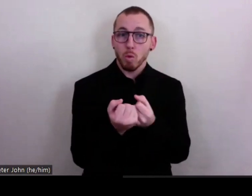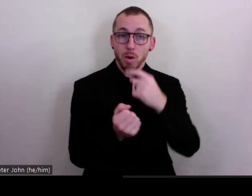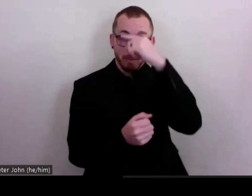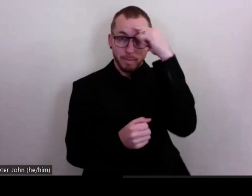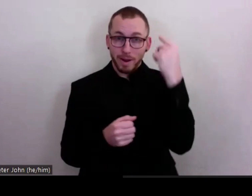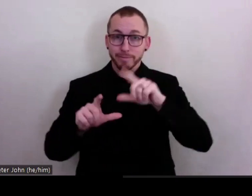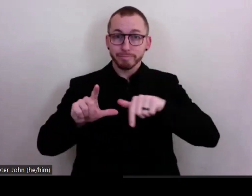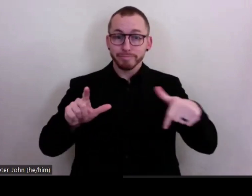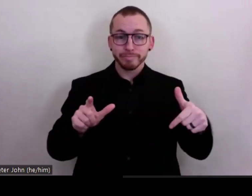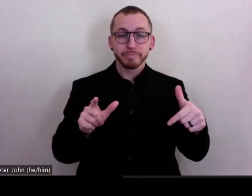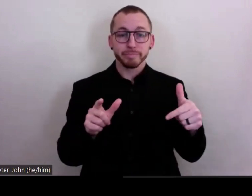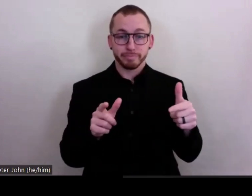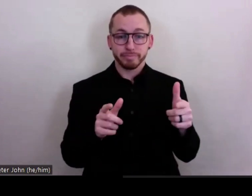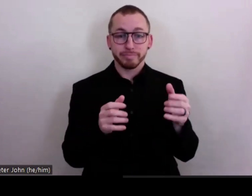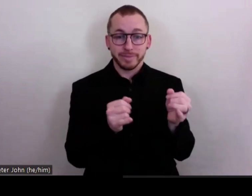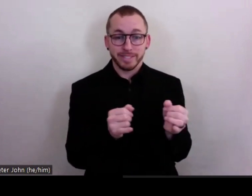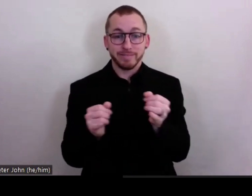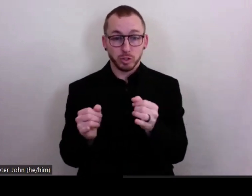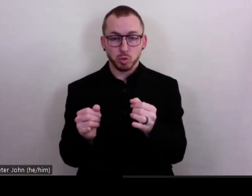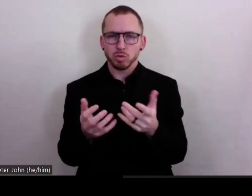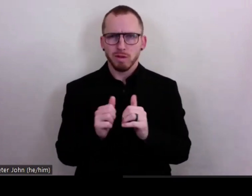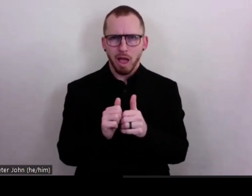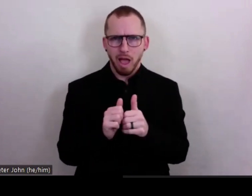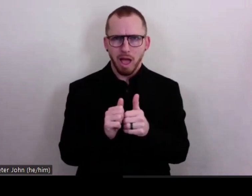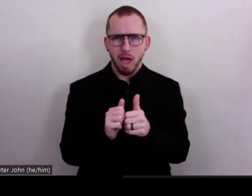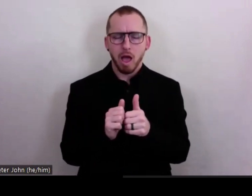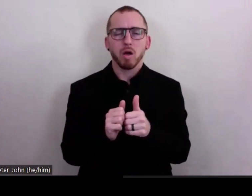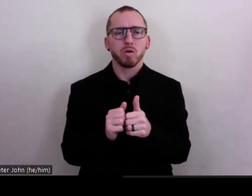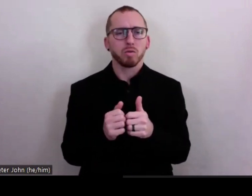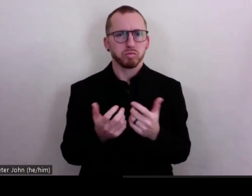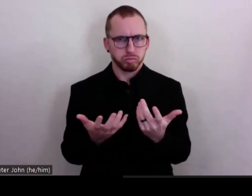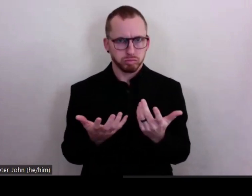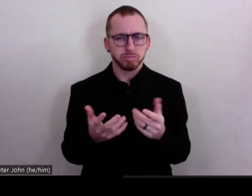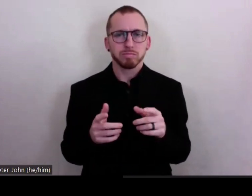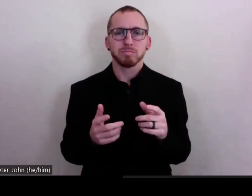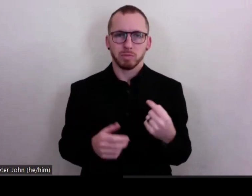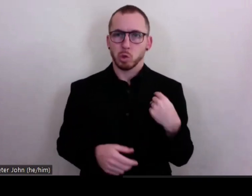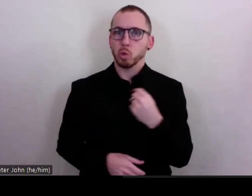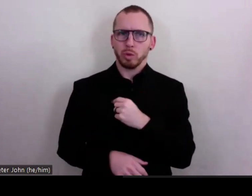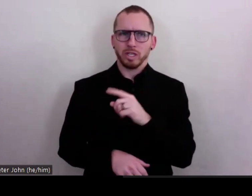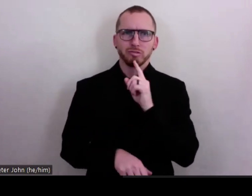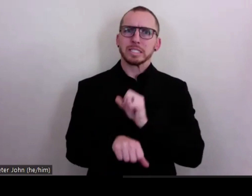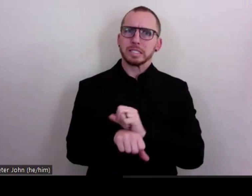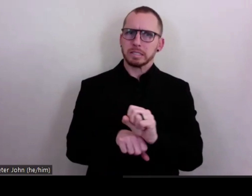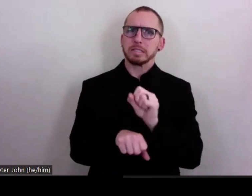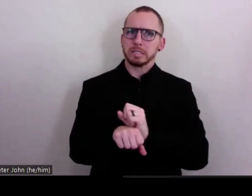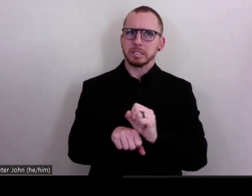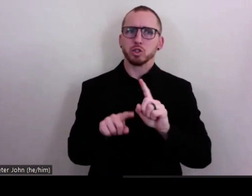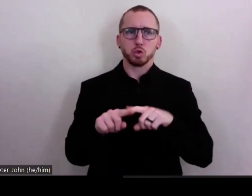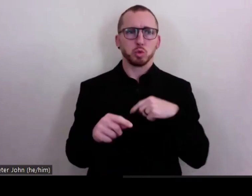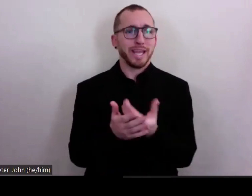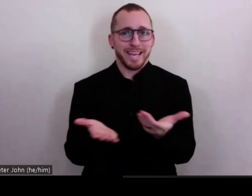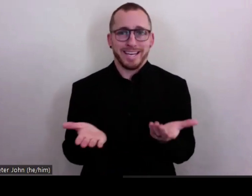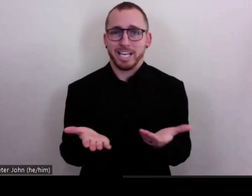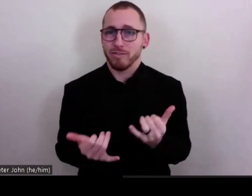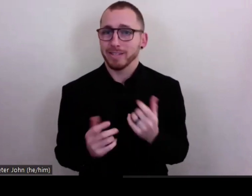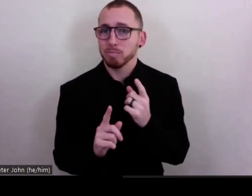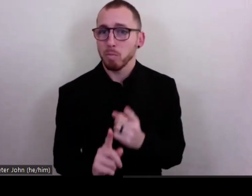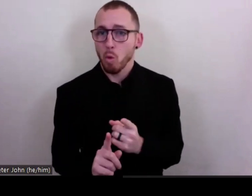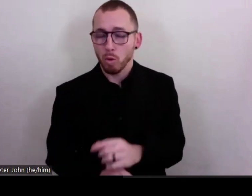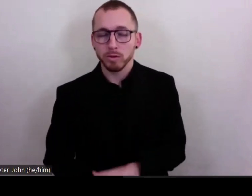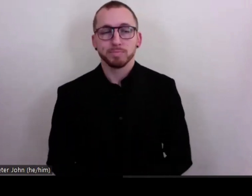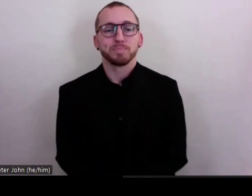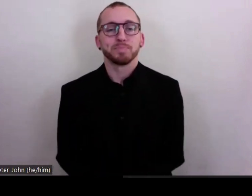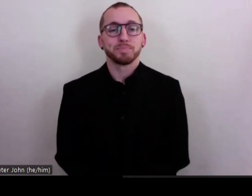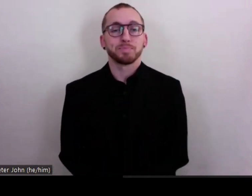remember, just like how I said earlier, how hard we had to work to get to this point. And by the time they come to